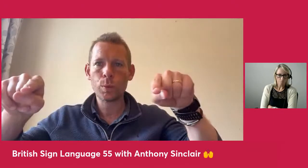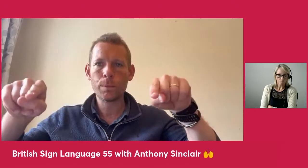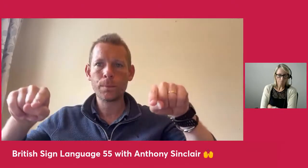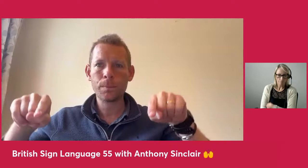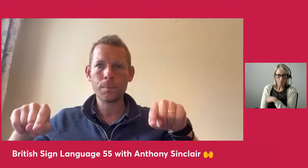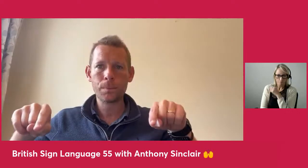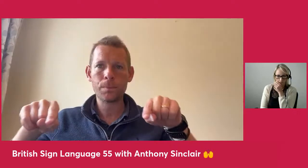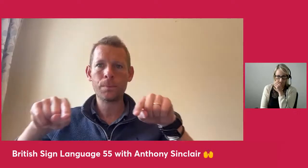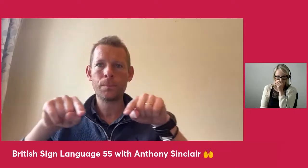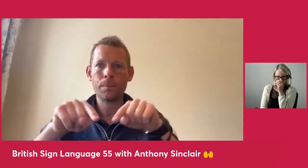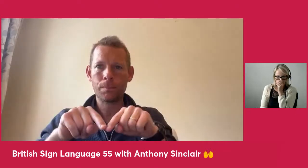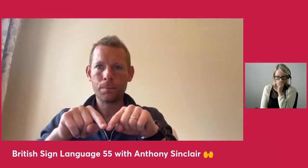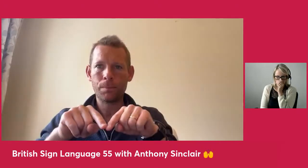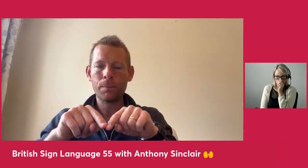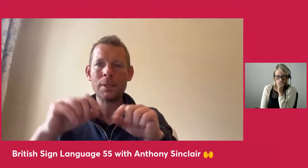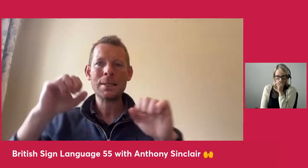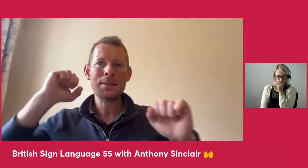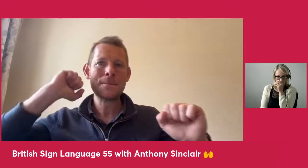bedroom,